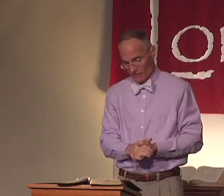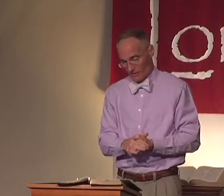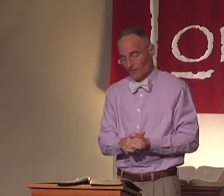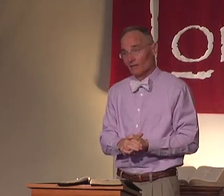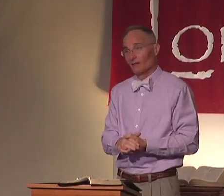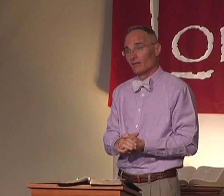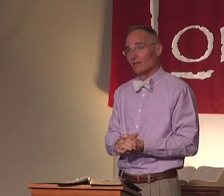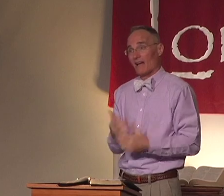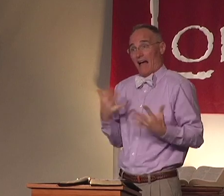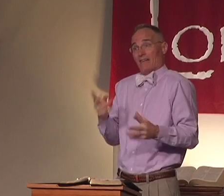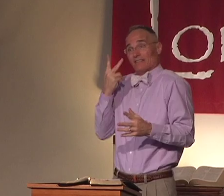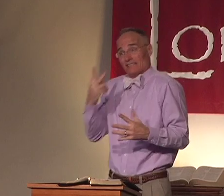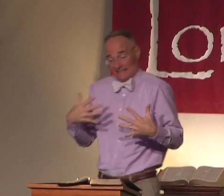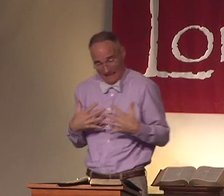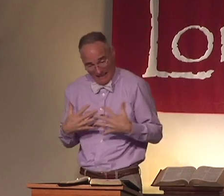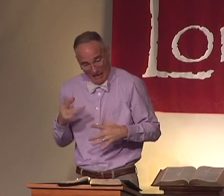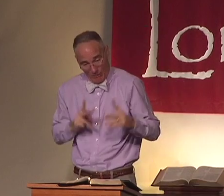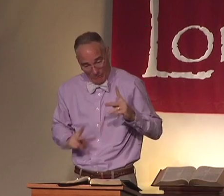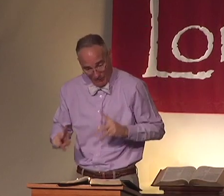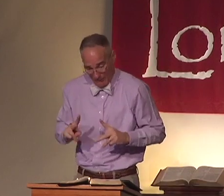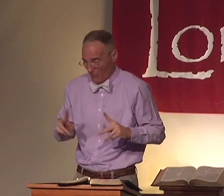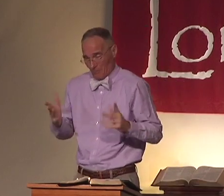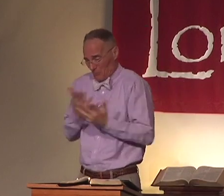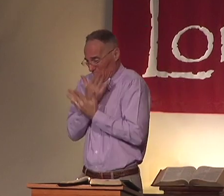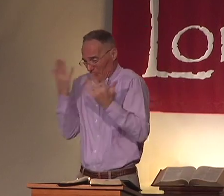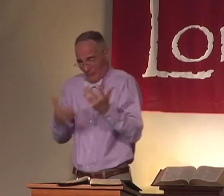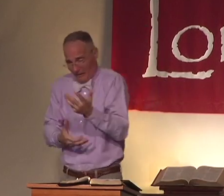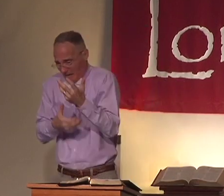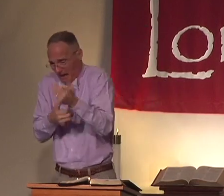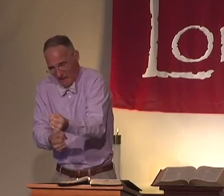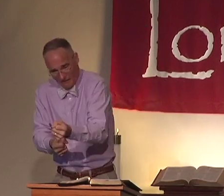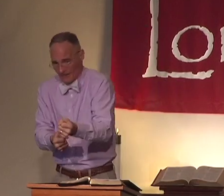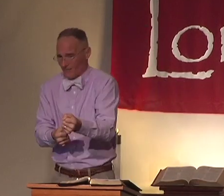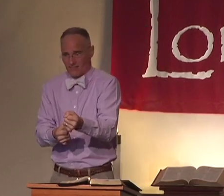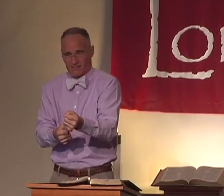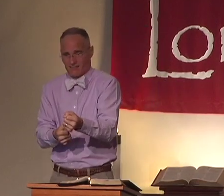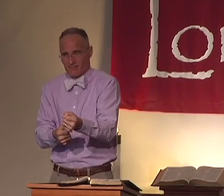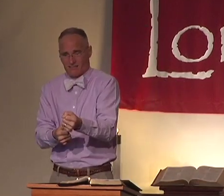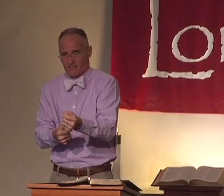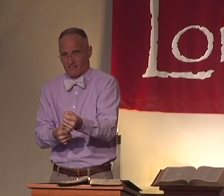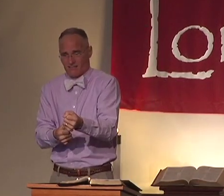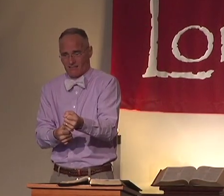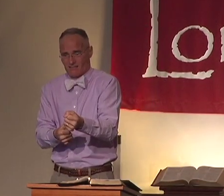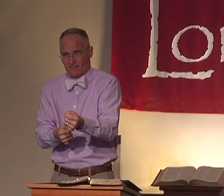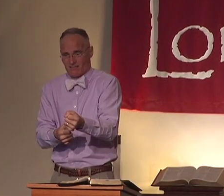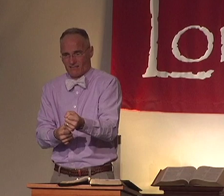marriages. And I have seen scared people who had no confidence